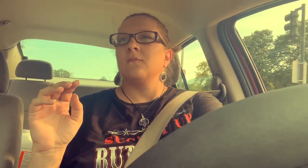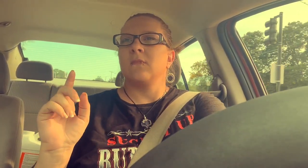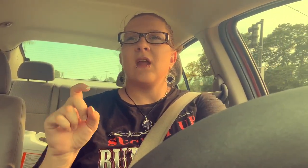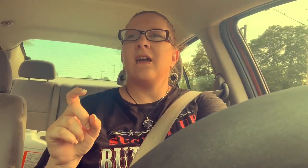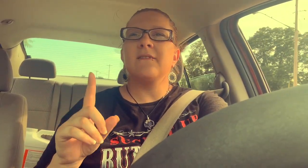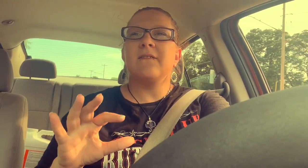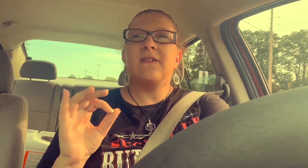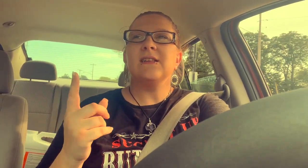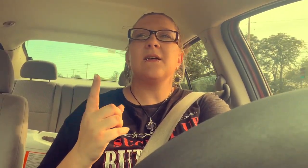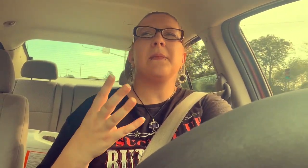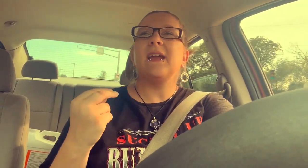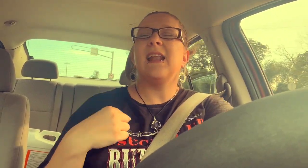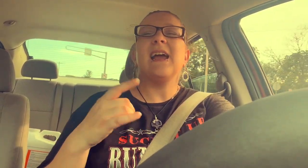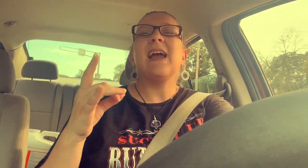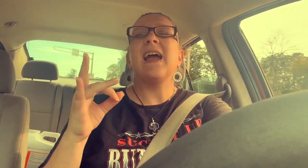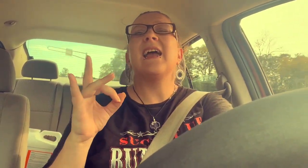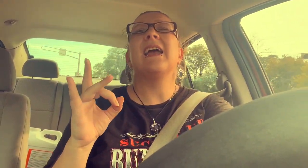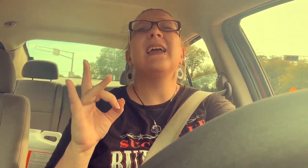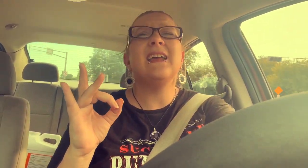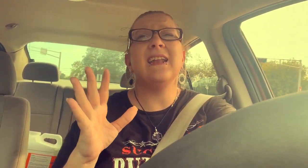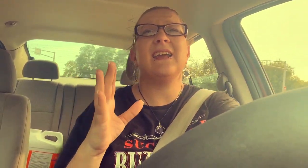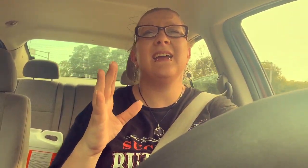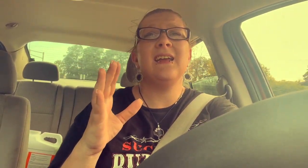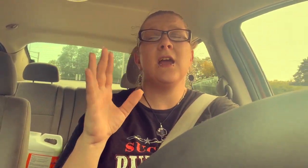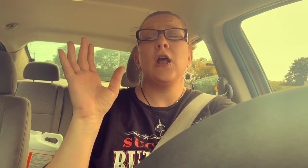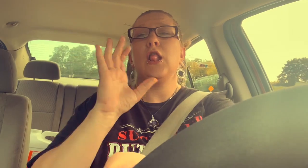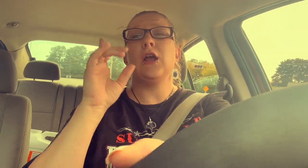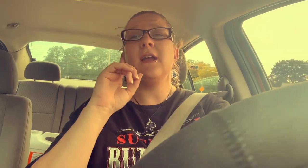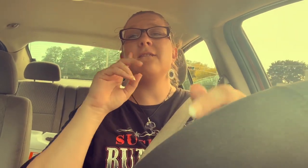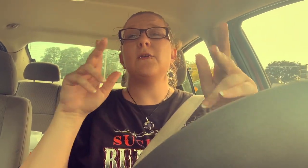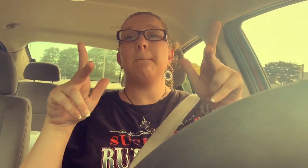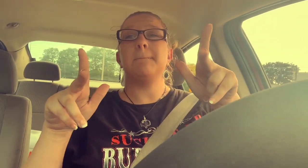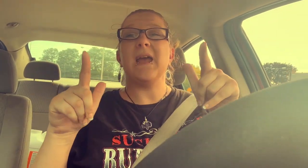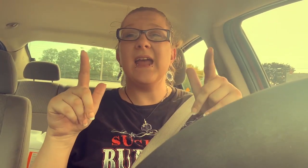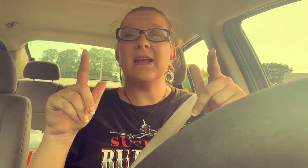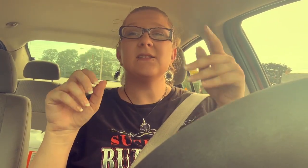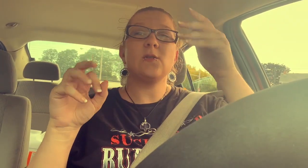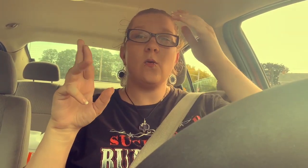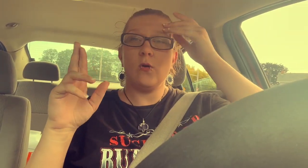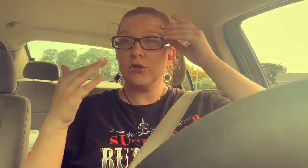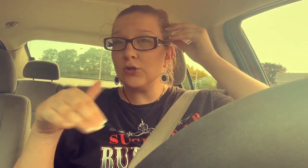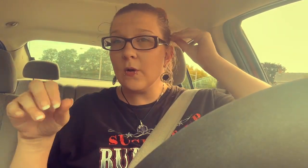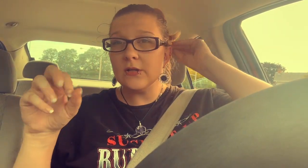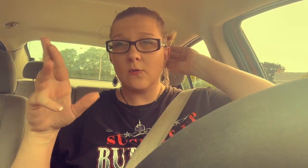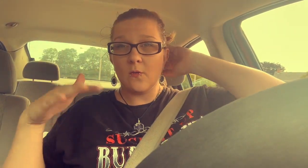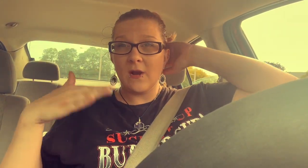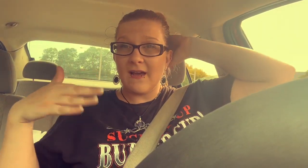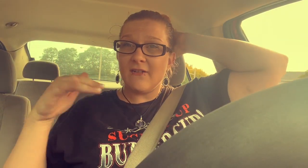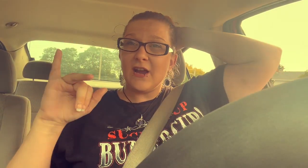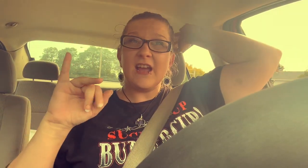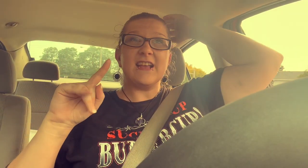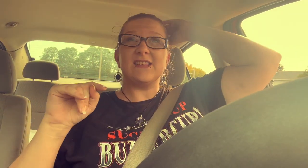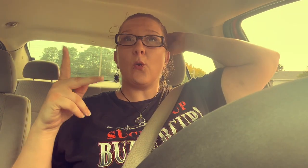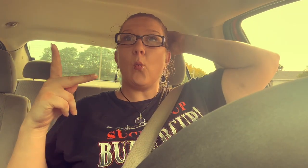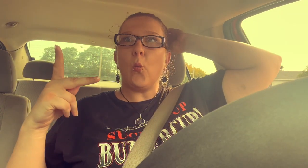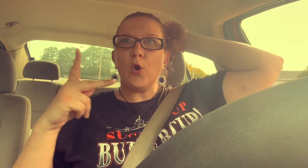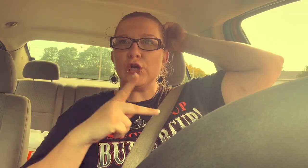I have to find something and I hate it. Looking for pants or shorts or whatever is the